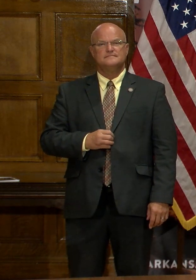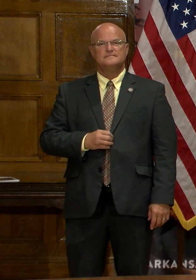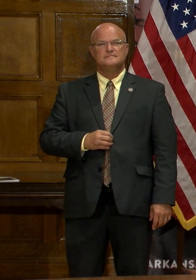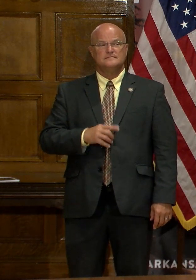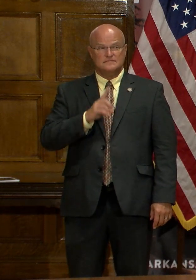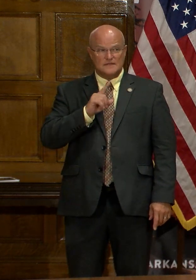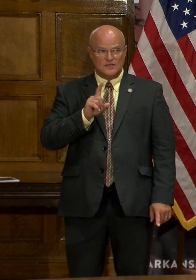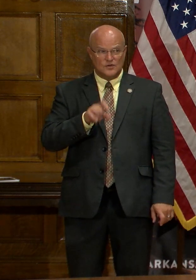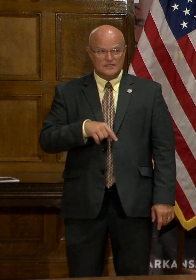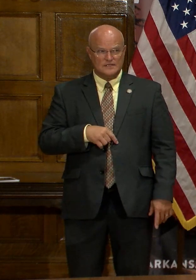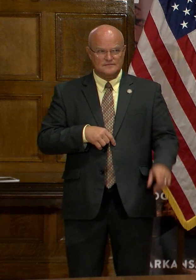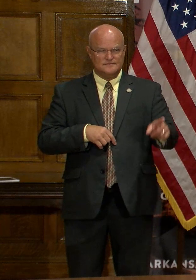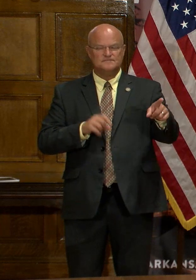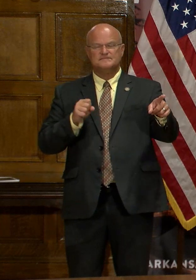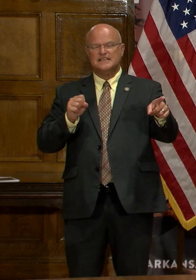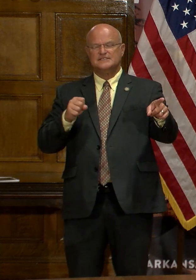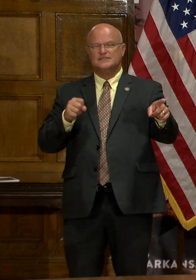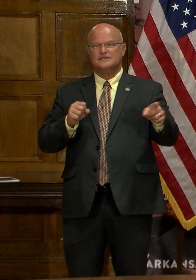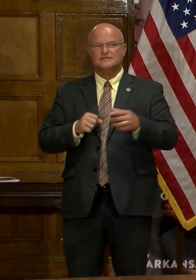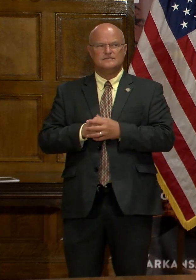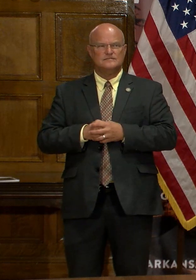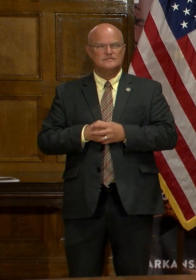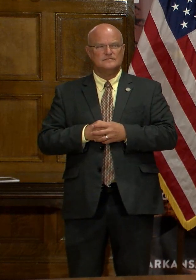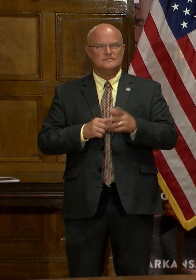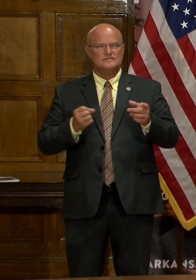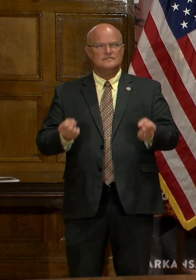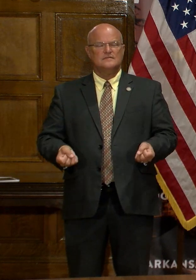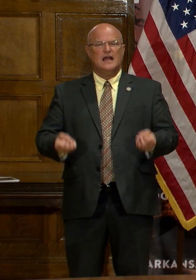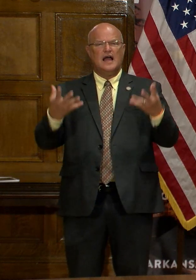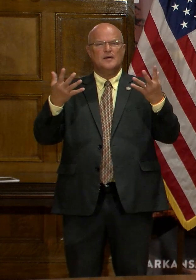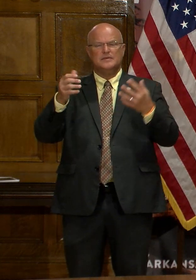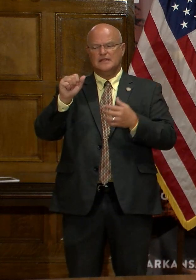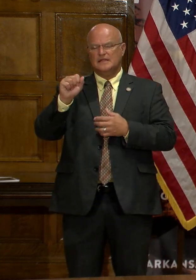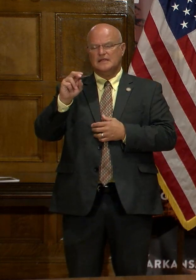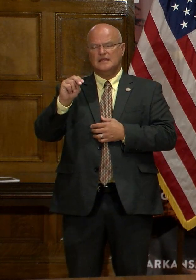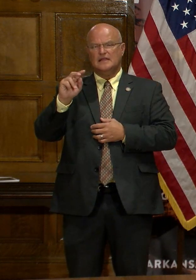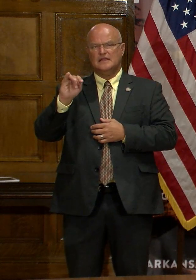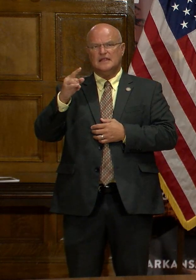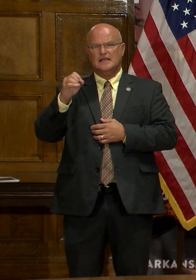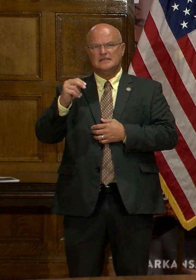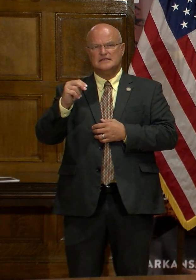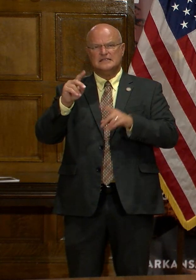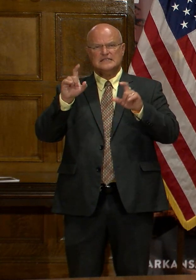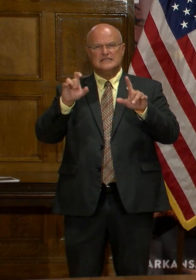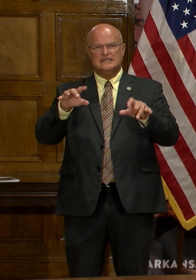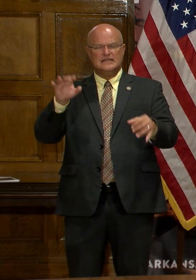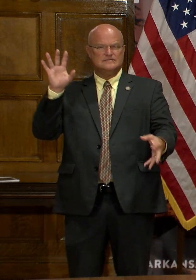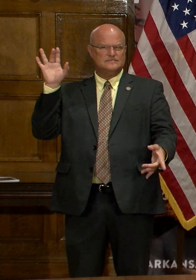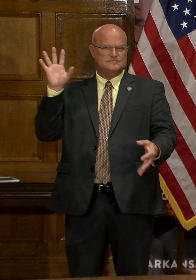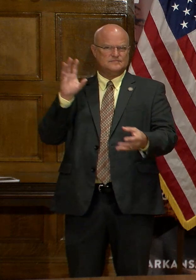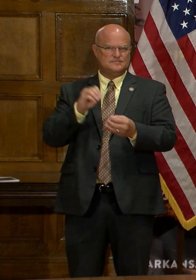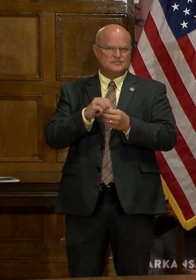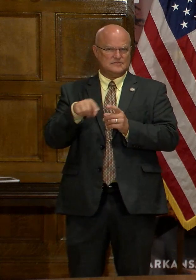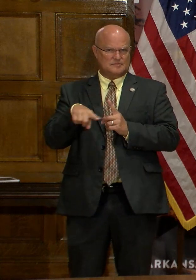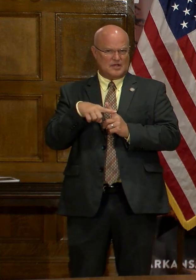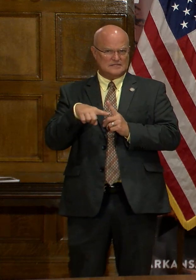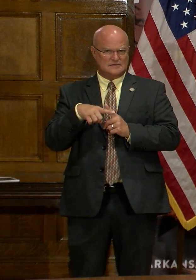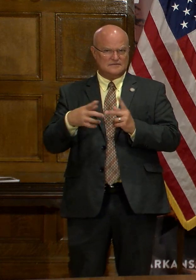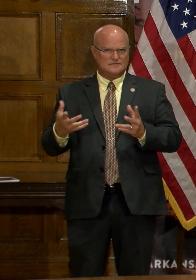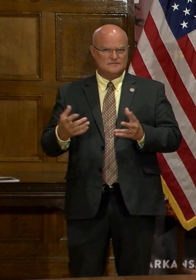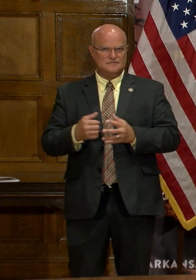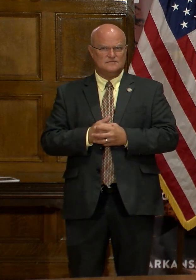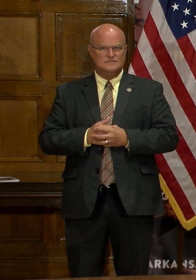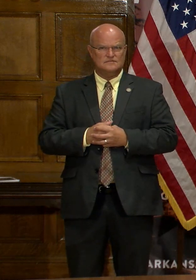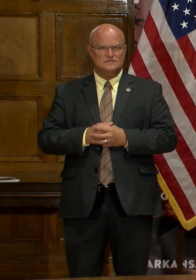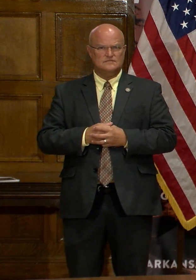Did I answer your question? Yeah. Do you know how many antigen tests cumulatively we have that have been positive?